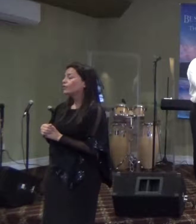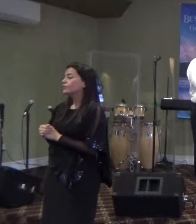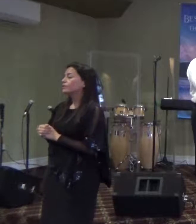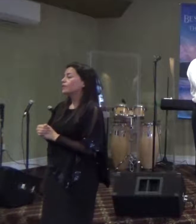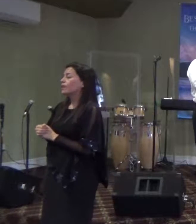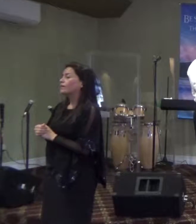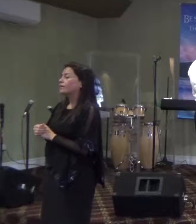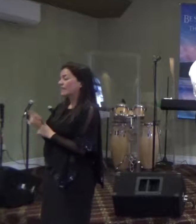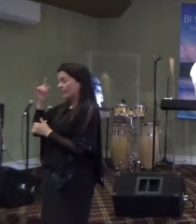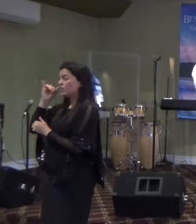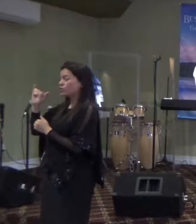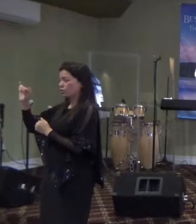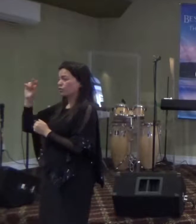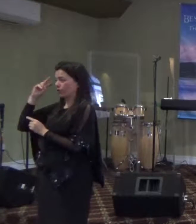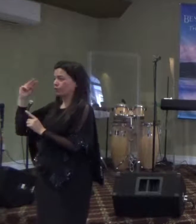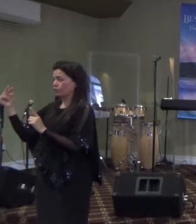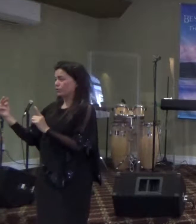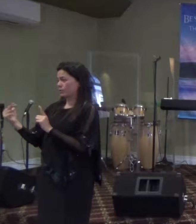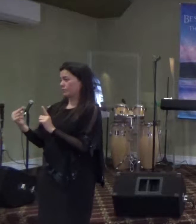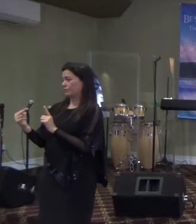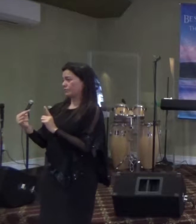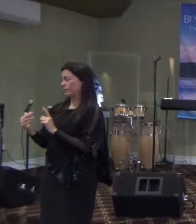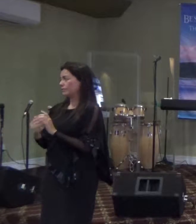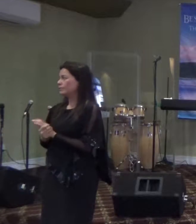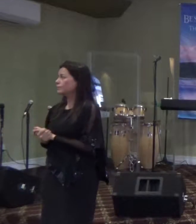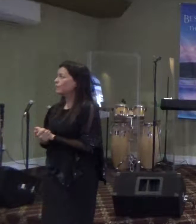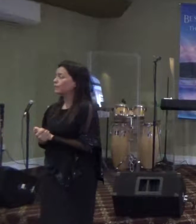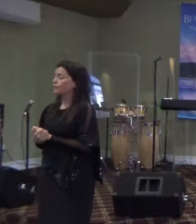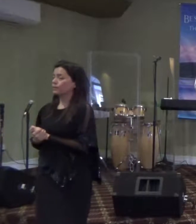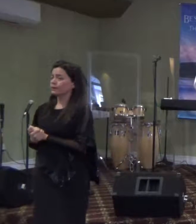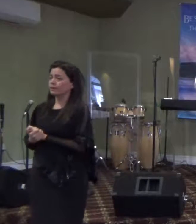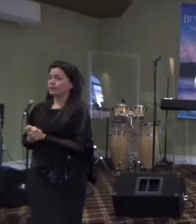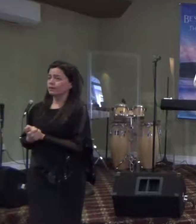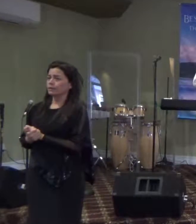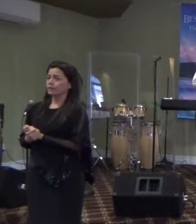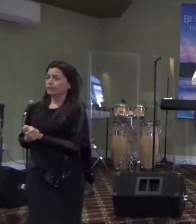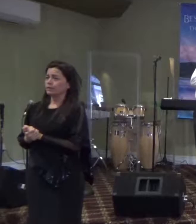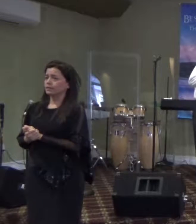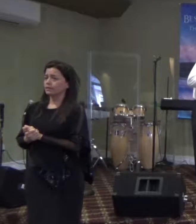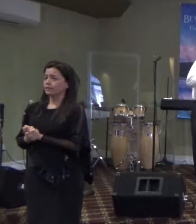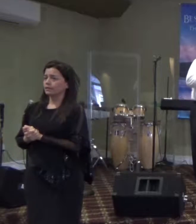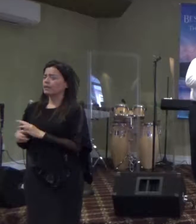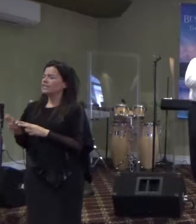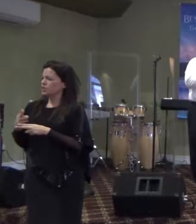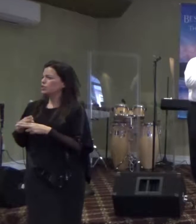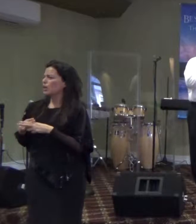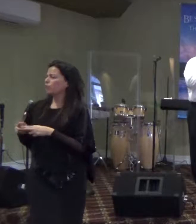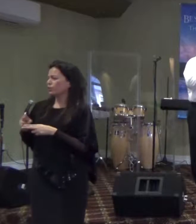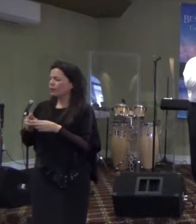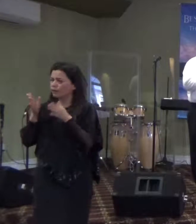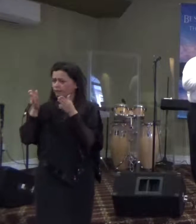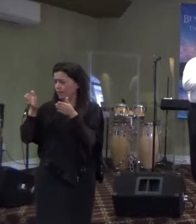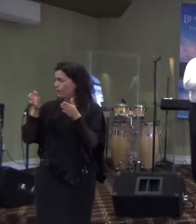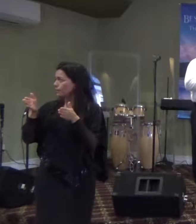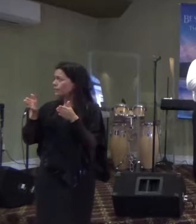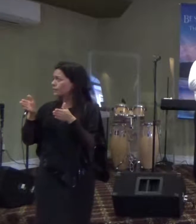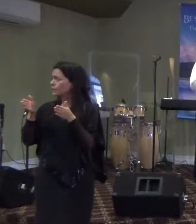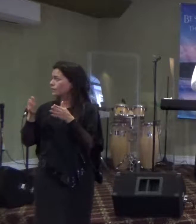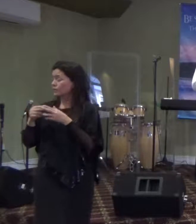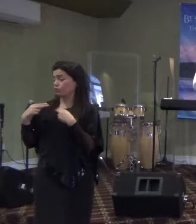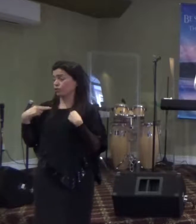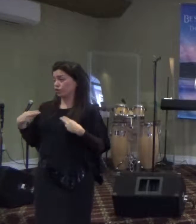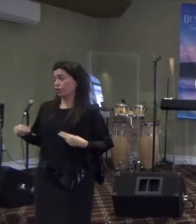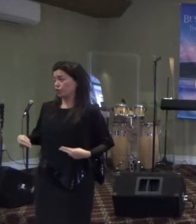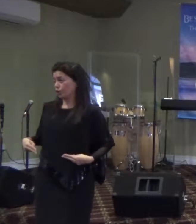an eternal perspective. El enfoque temporal, The temporary focus,